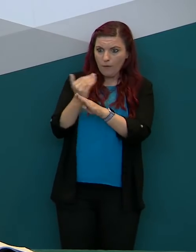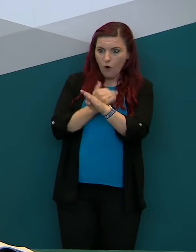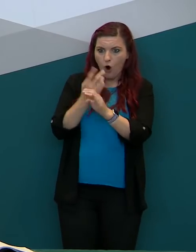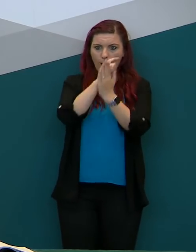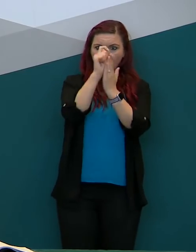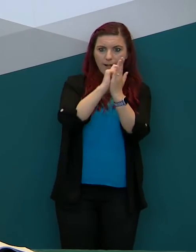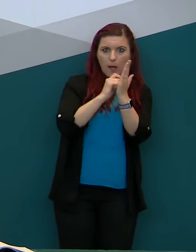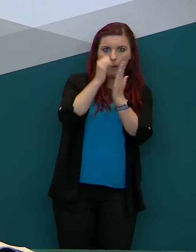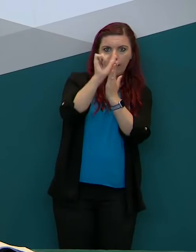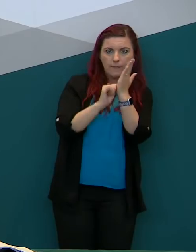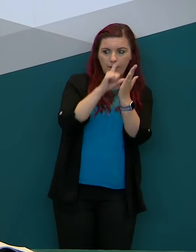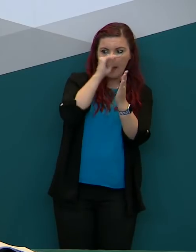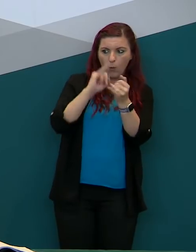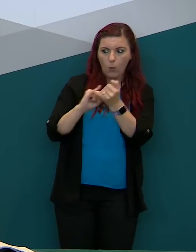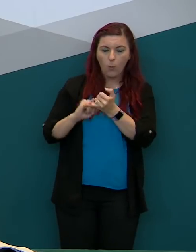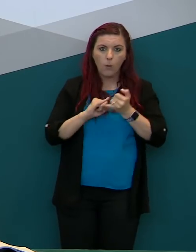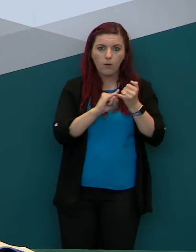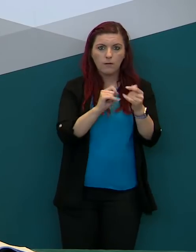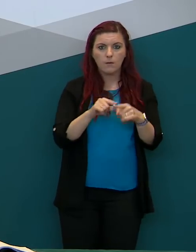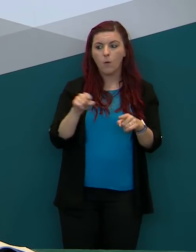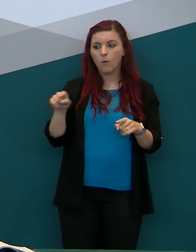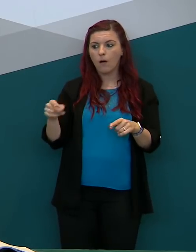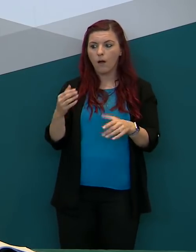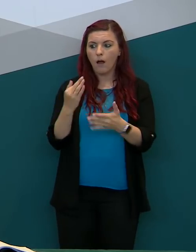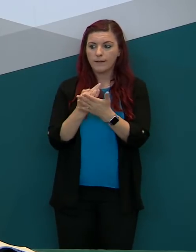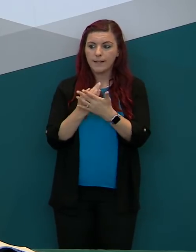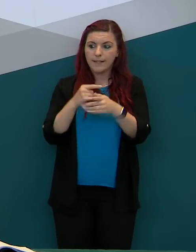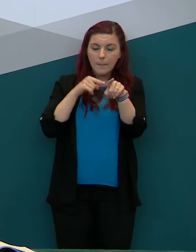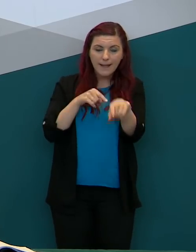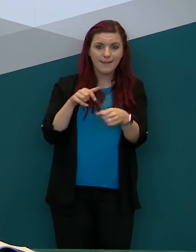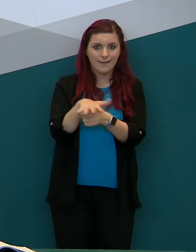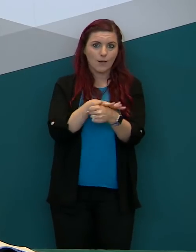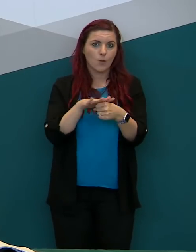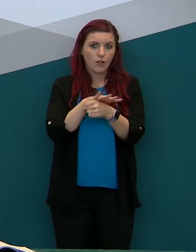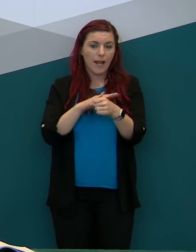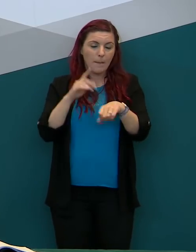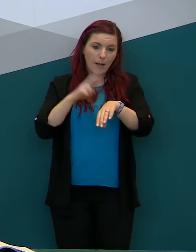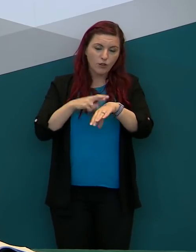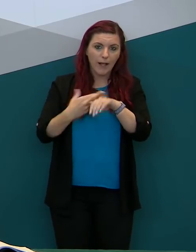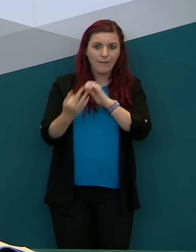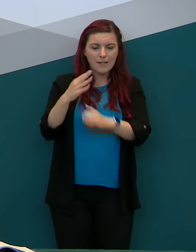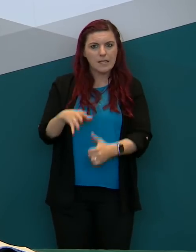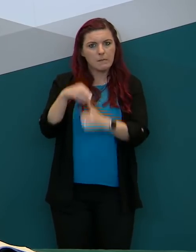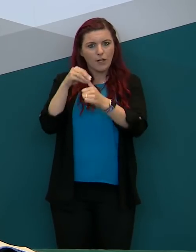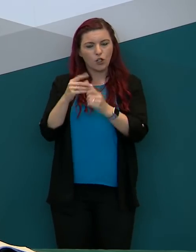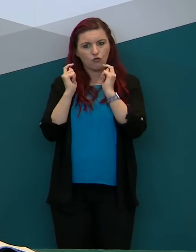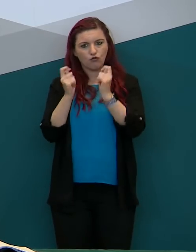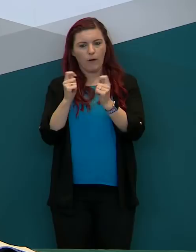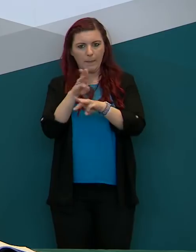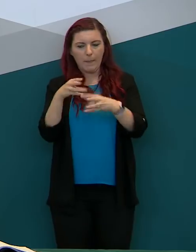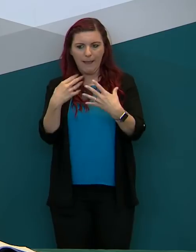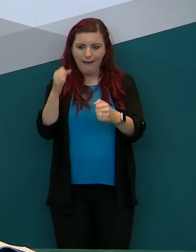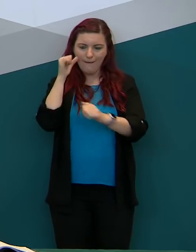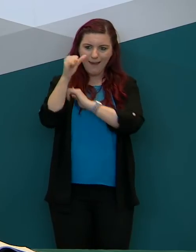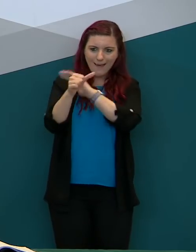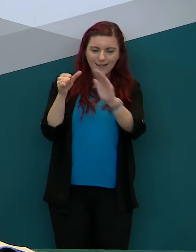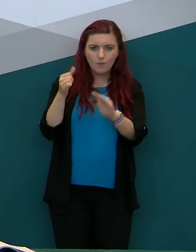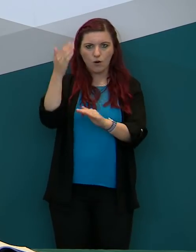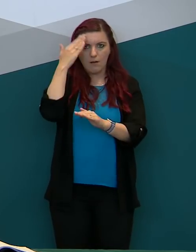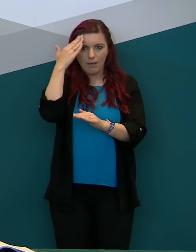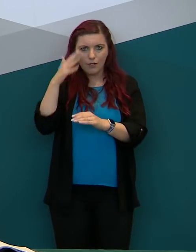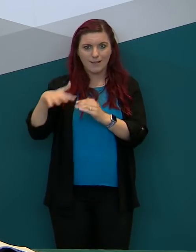Currently we feel that these cases are best performed by the specialists, people who are trained and who have expert knowledge in this, and that's